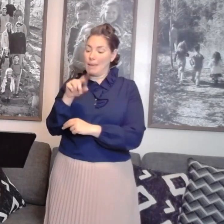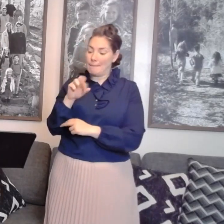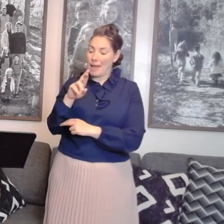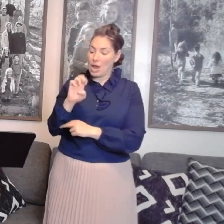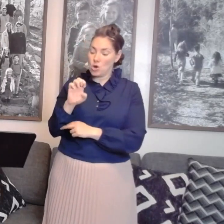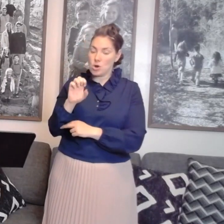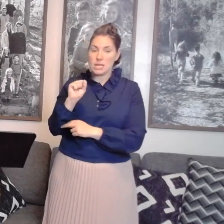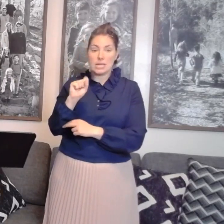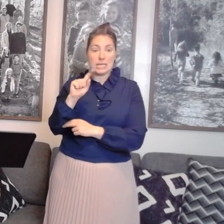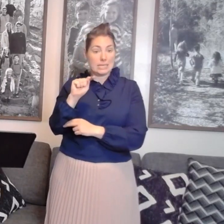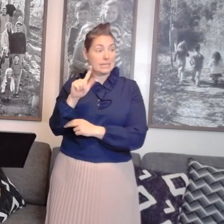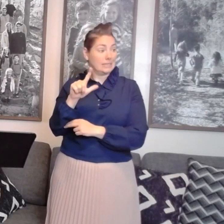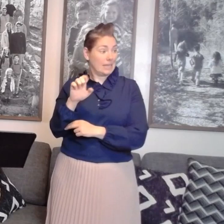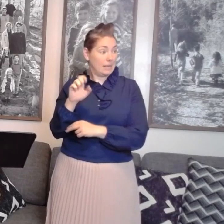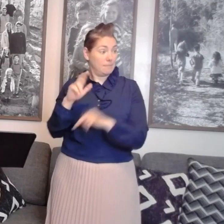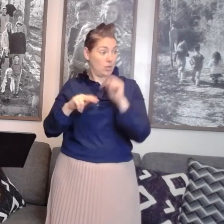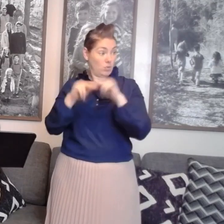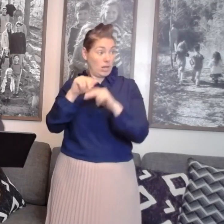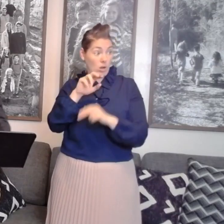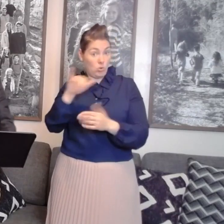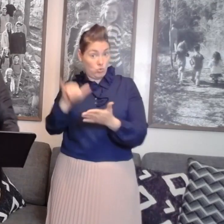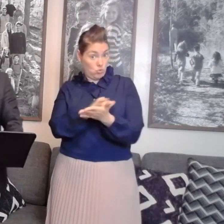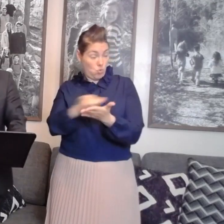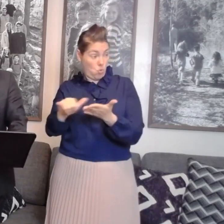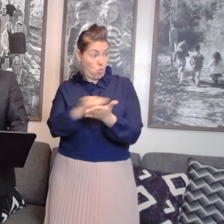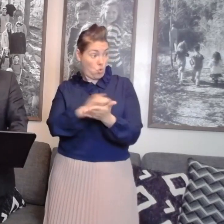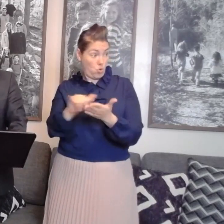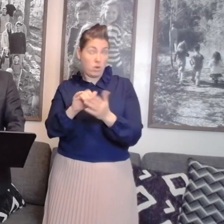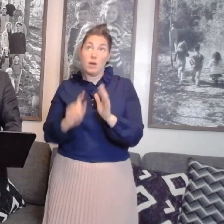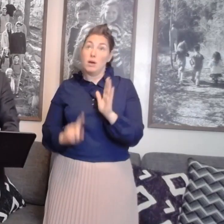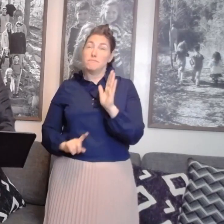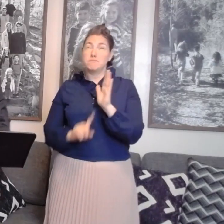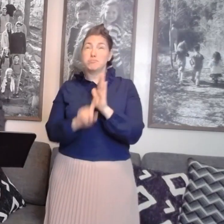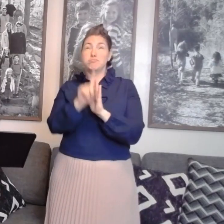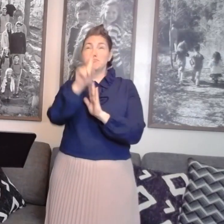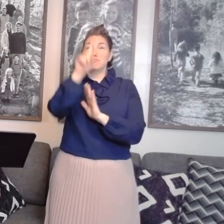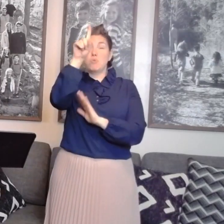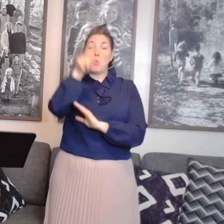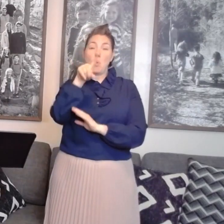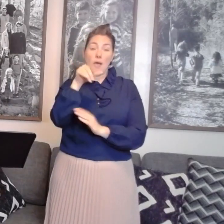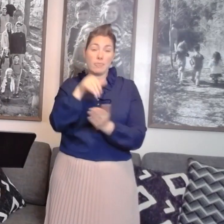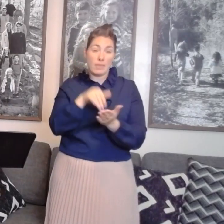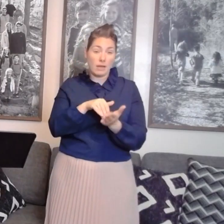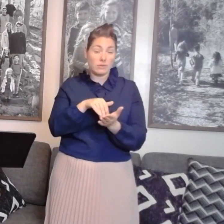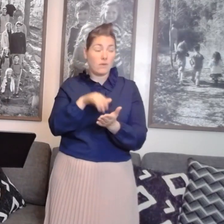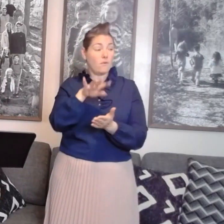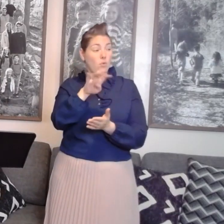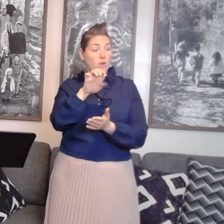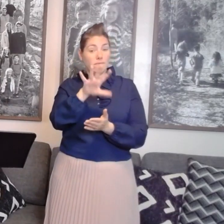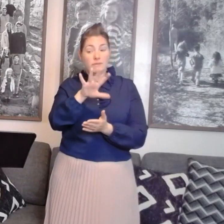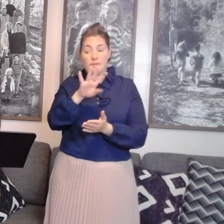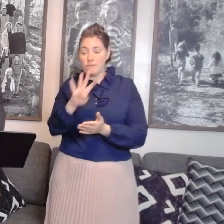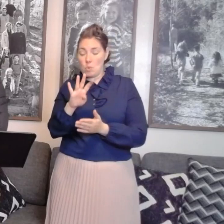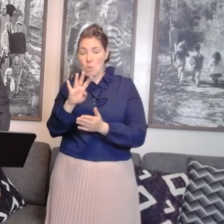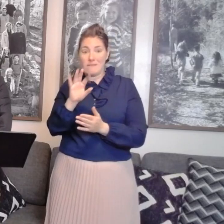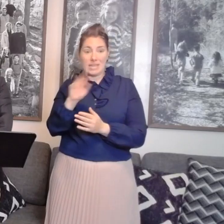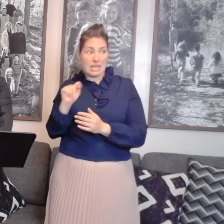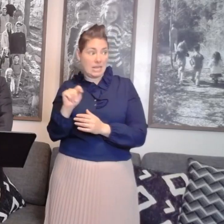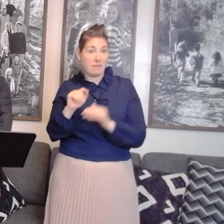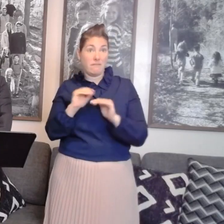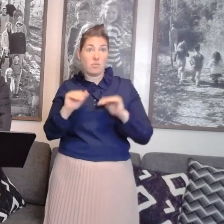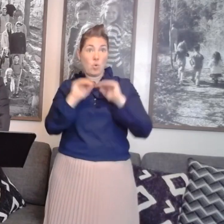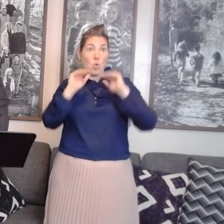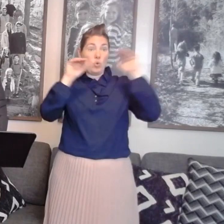York City, it stands at 1,454 feet. There are 102 floors